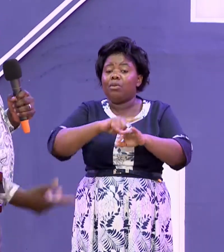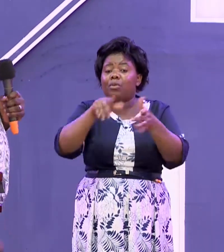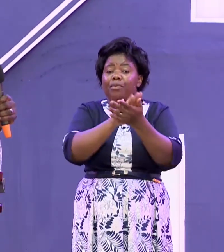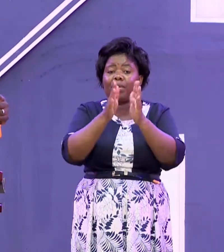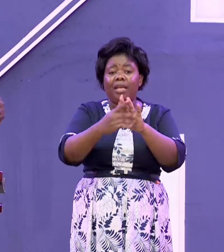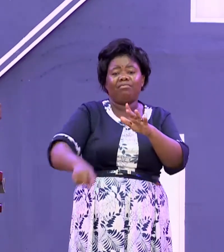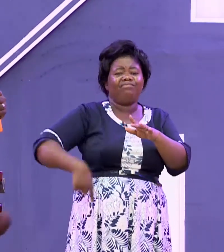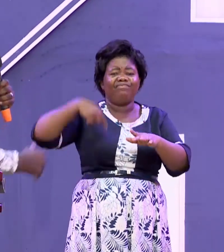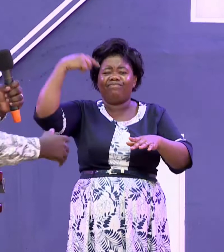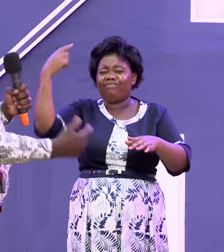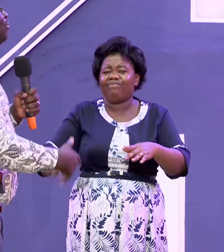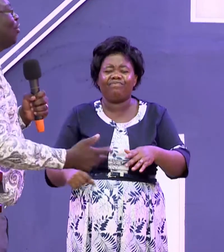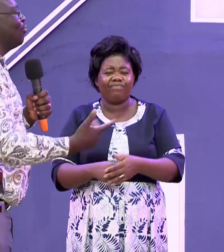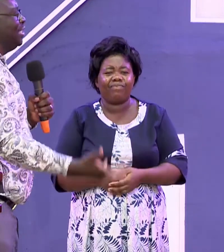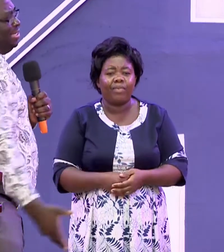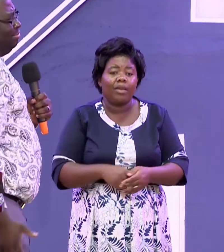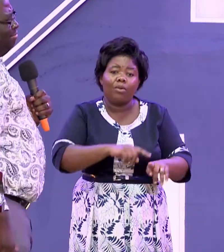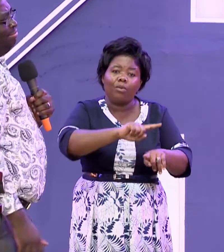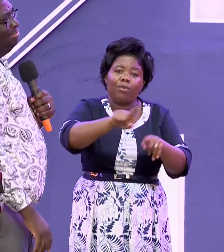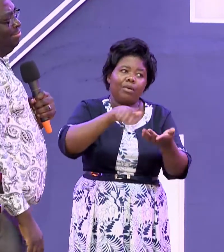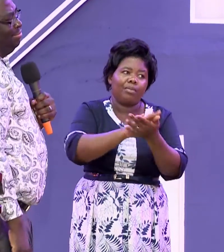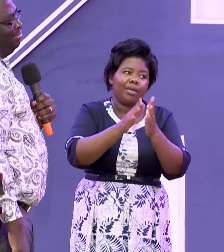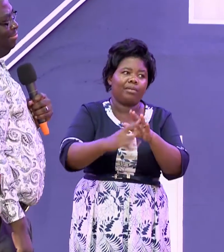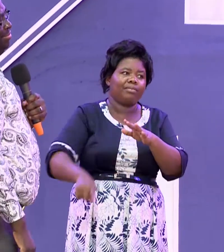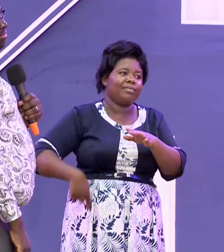greedy. We have become so greedy.